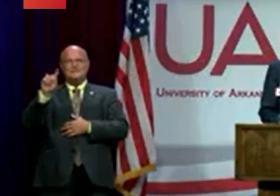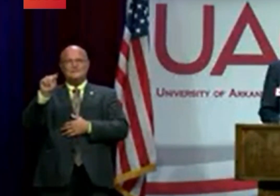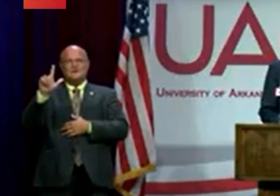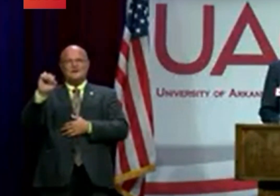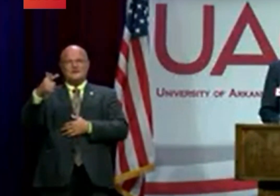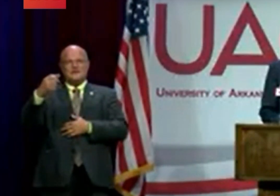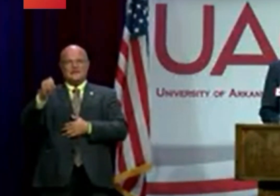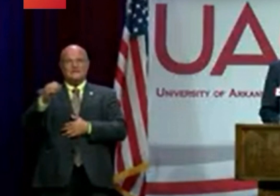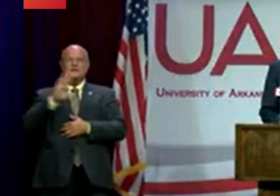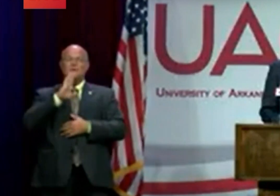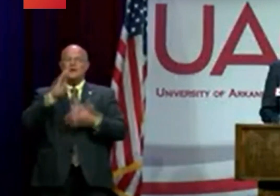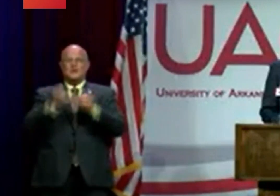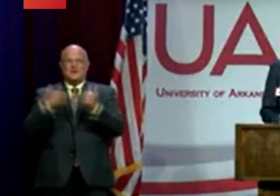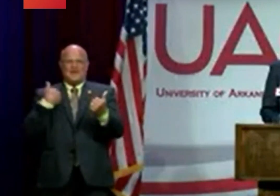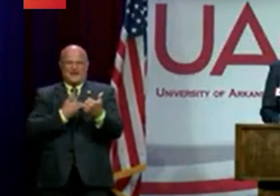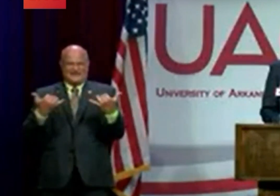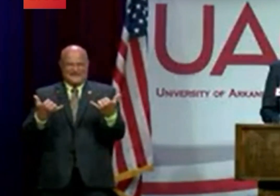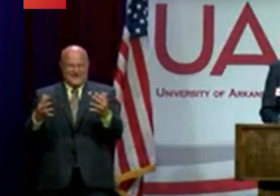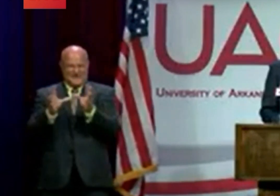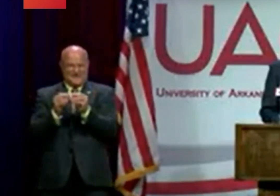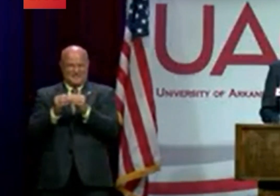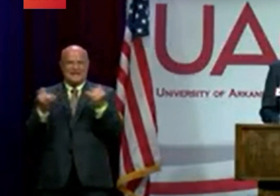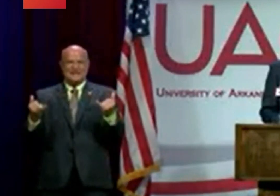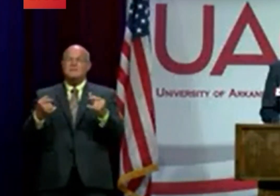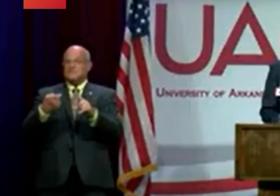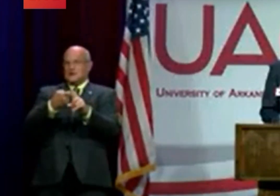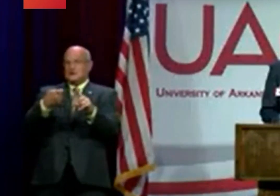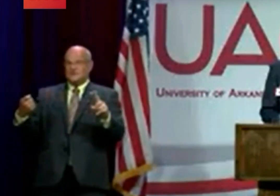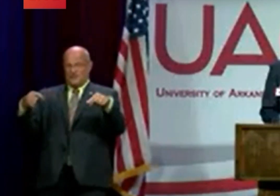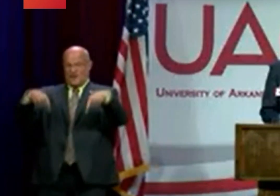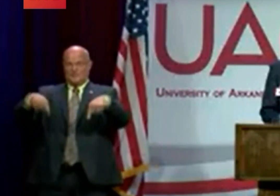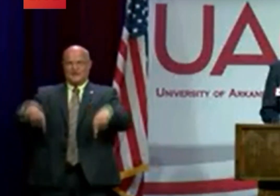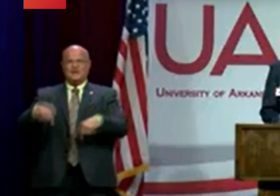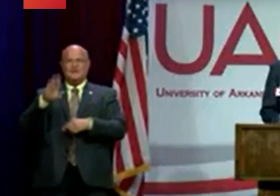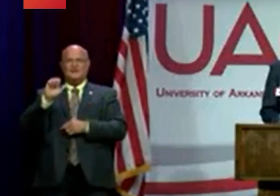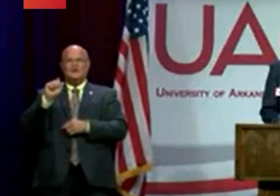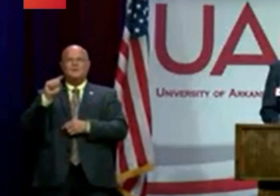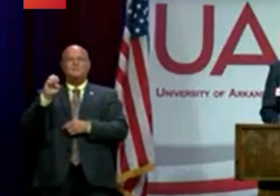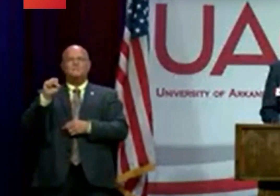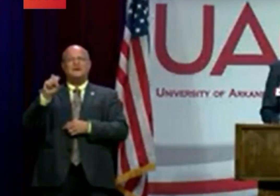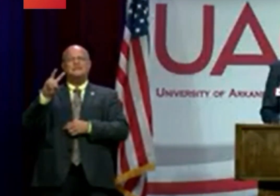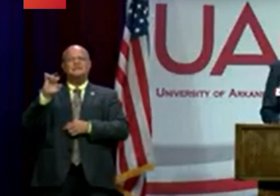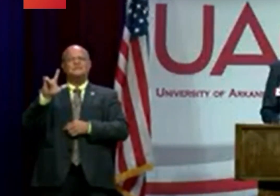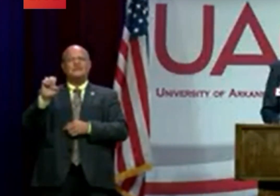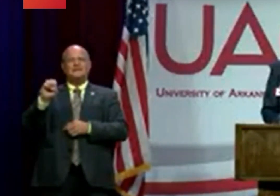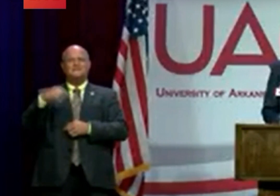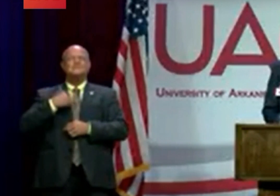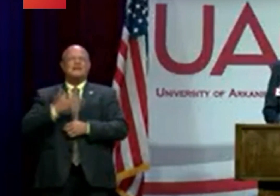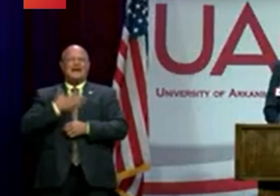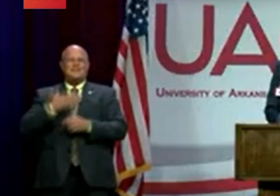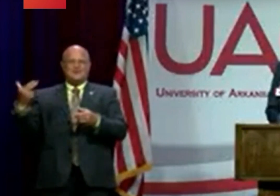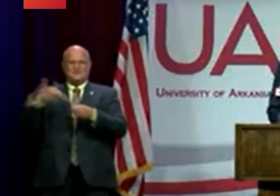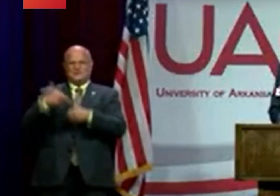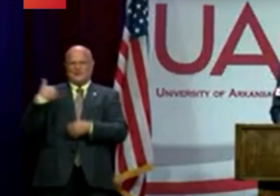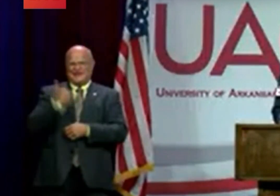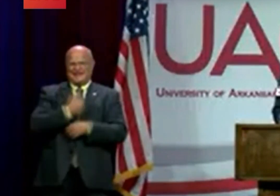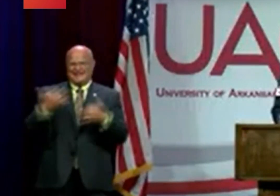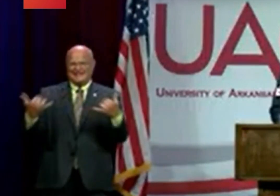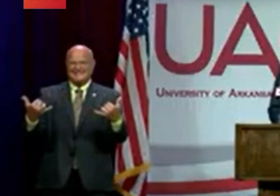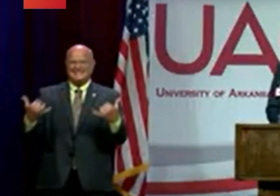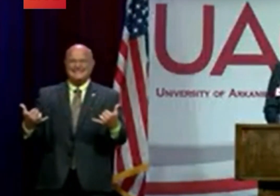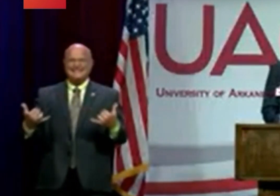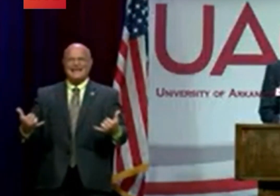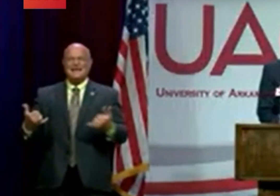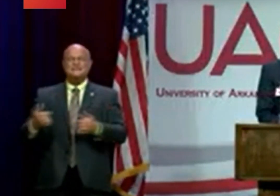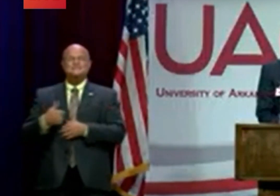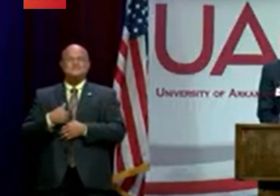her being with us in that meeting. She's from this area, and I'm glad that she was able to join us. I want to make a